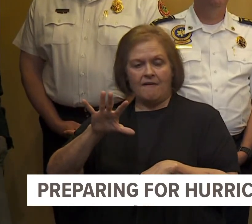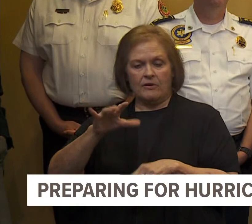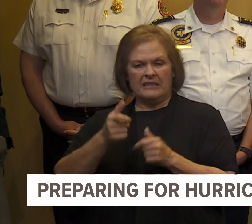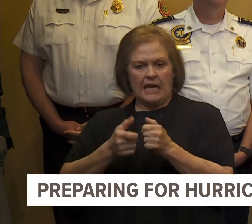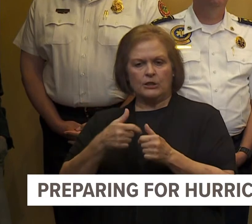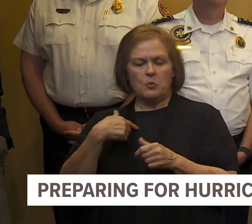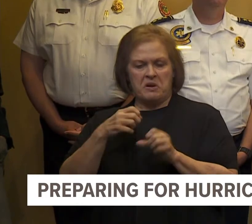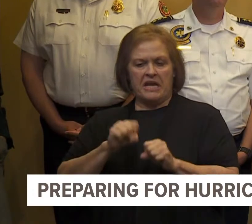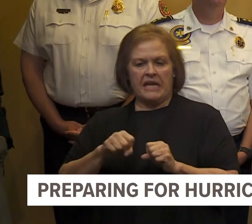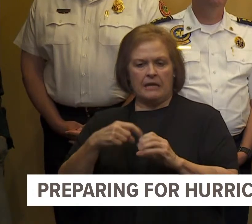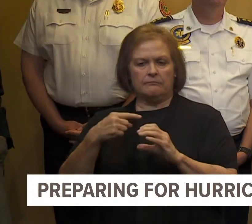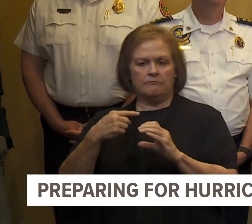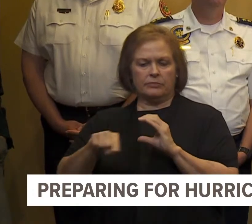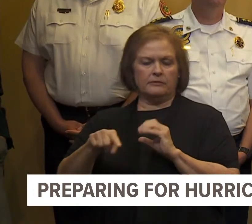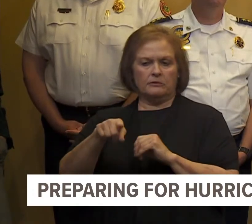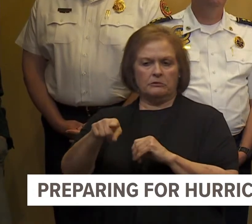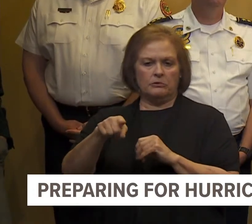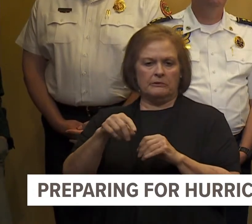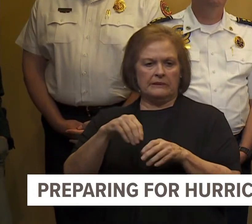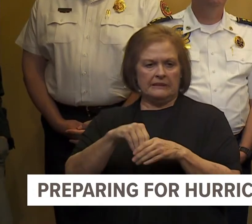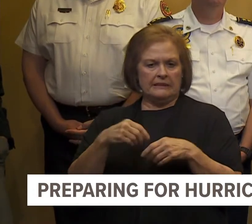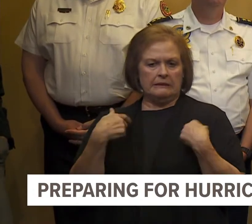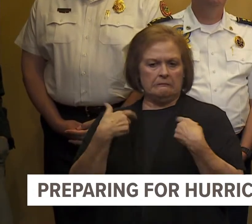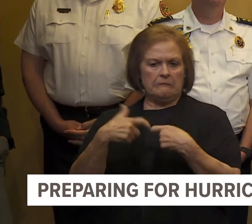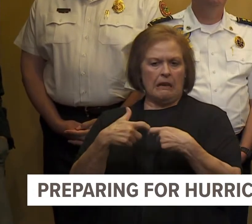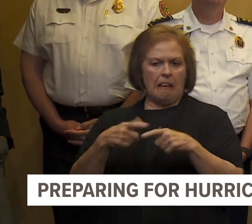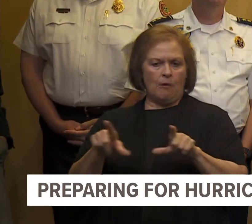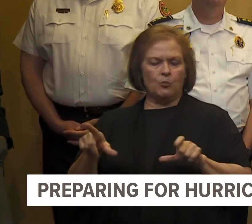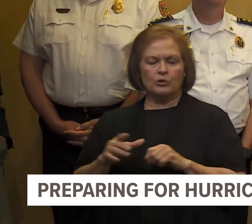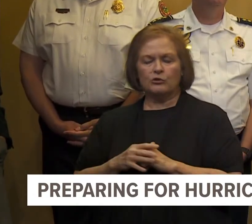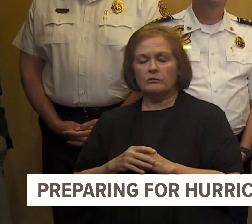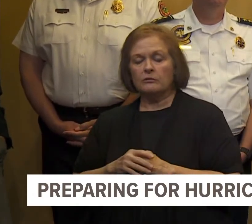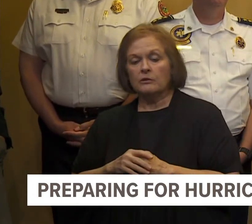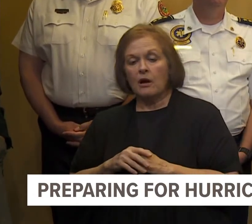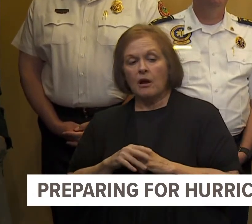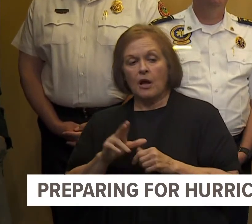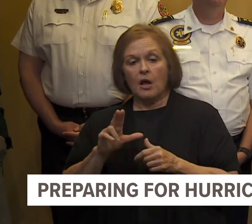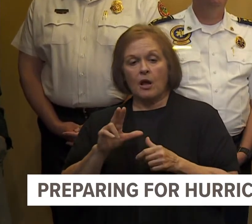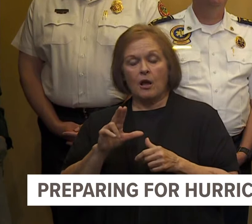send you alerts in Spanish. Hurricane